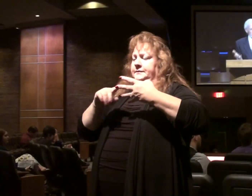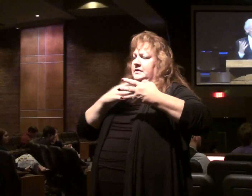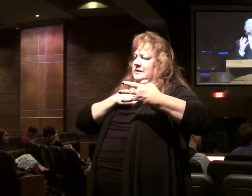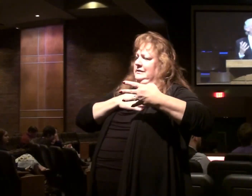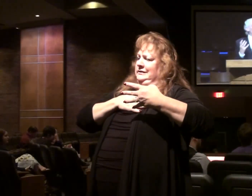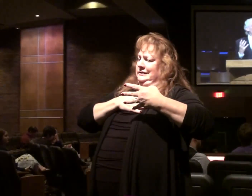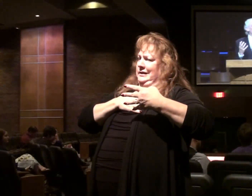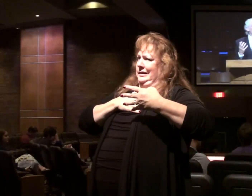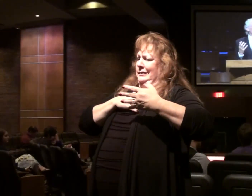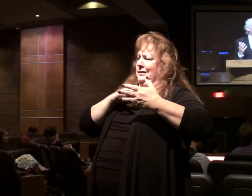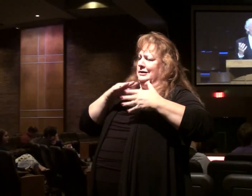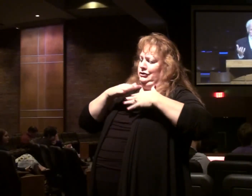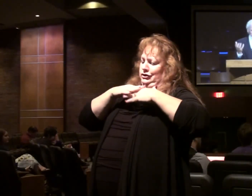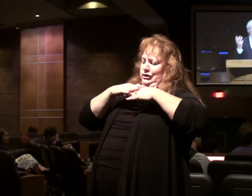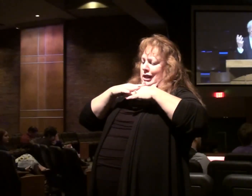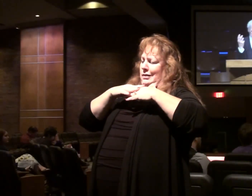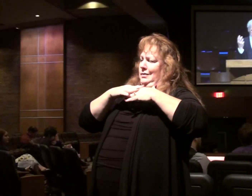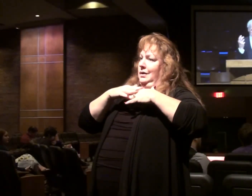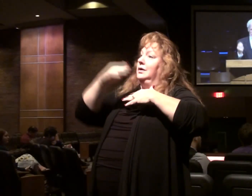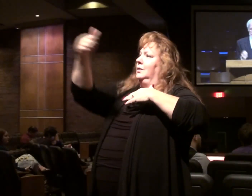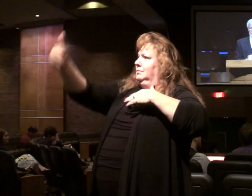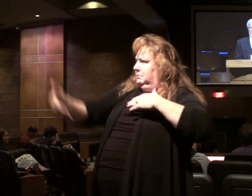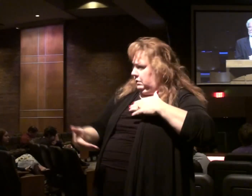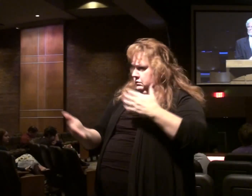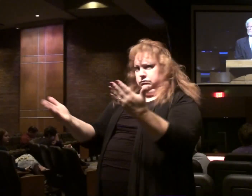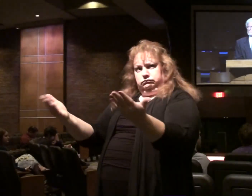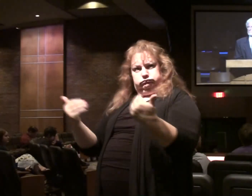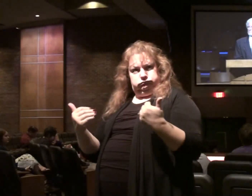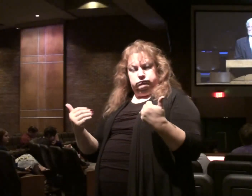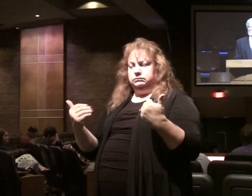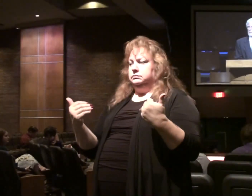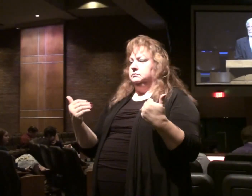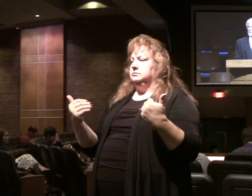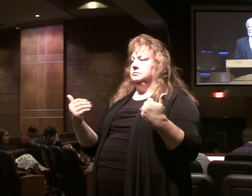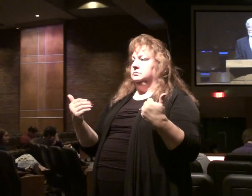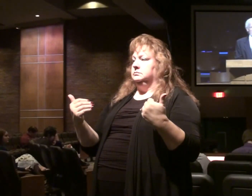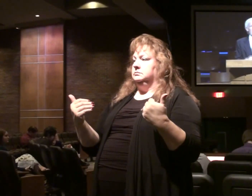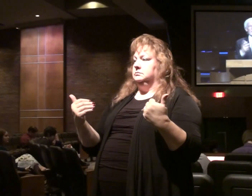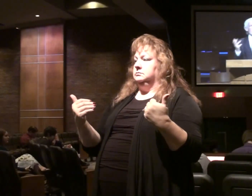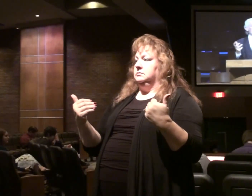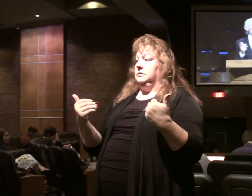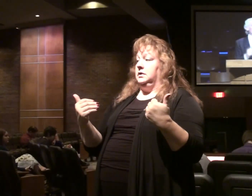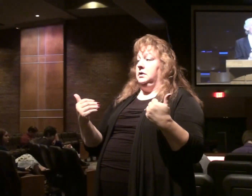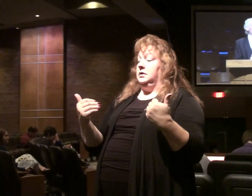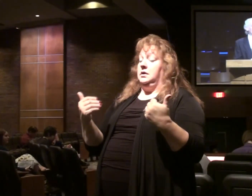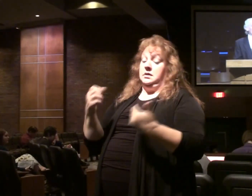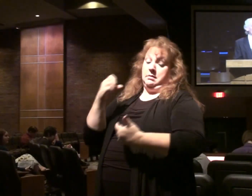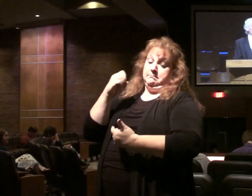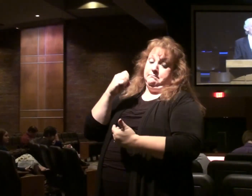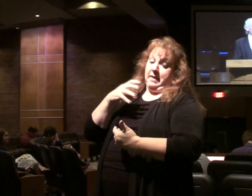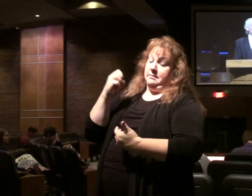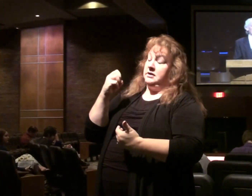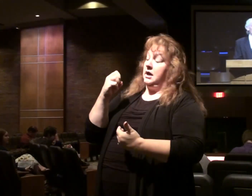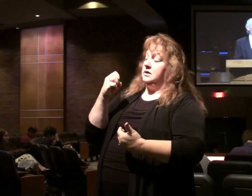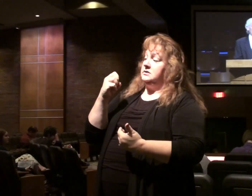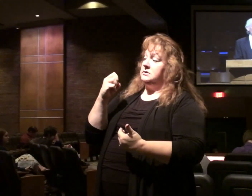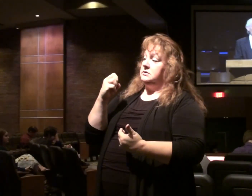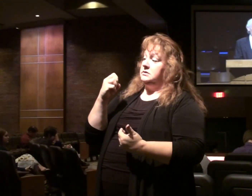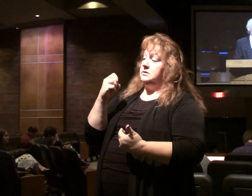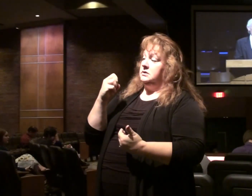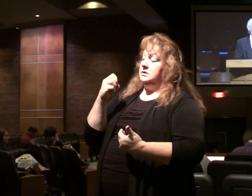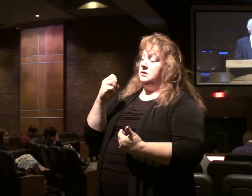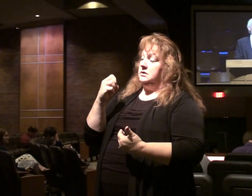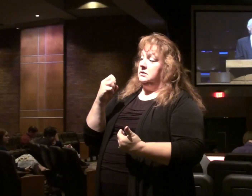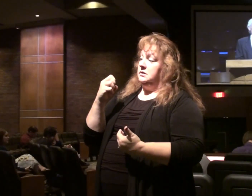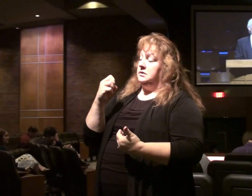You don't know. We welcome them as believers. But even if they get baptized like Simon the Magician, doesn't mean they really